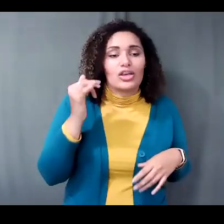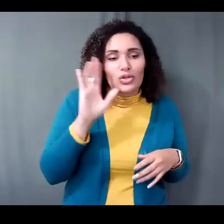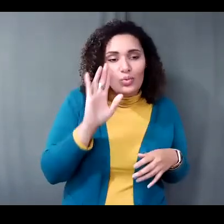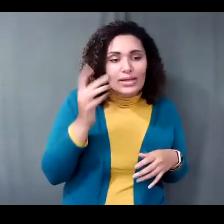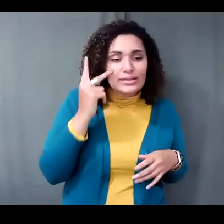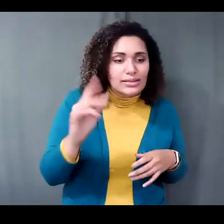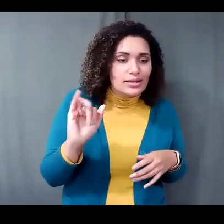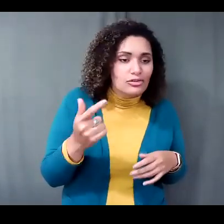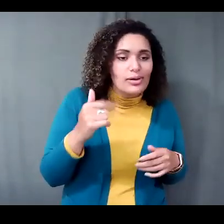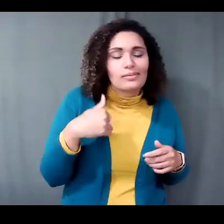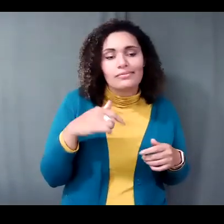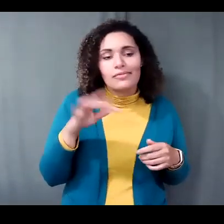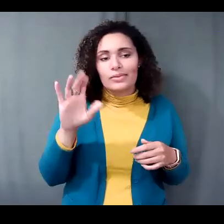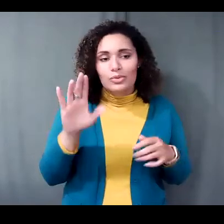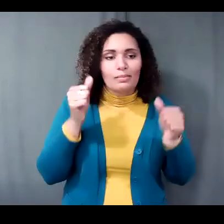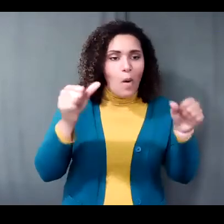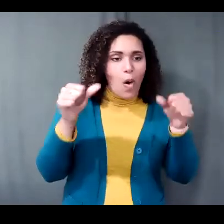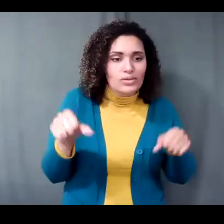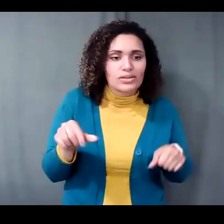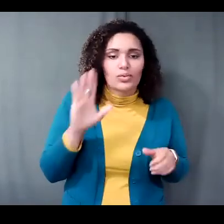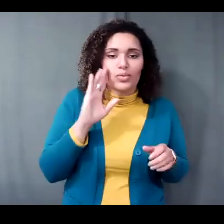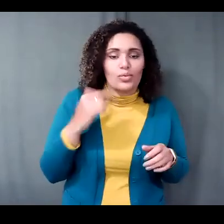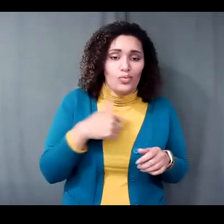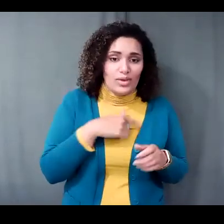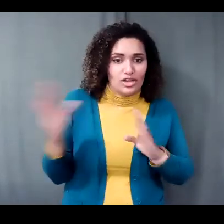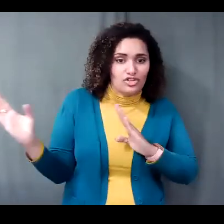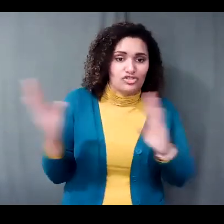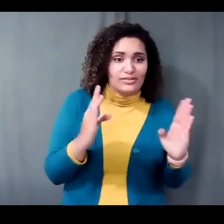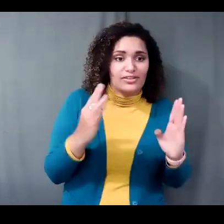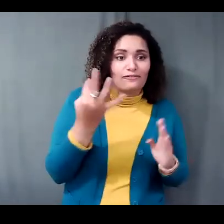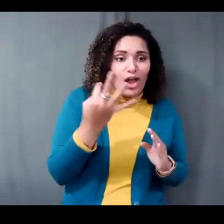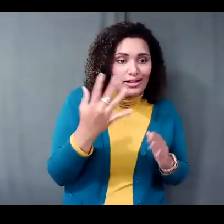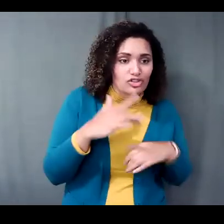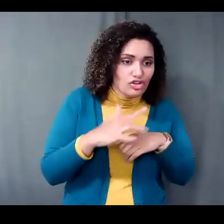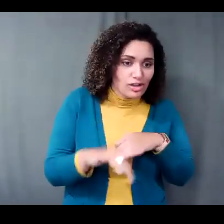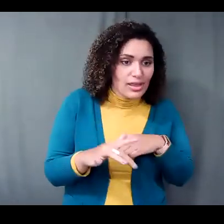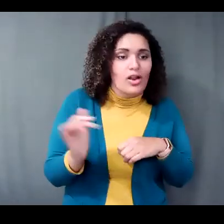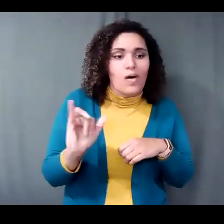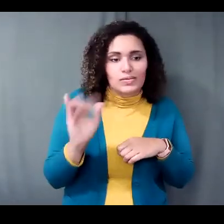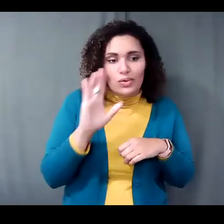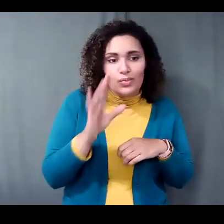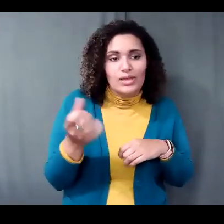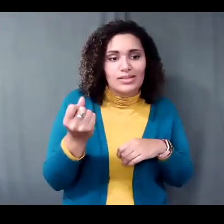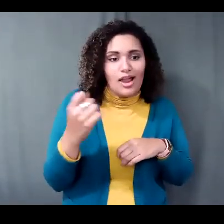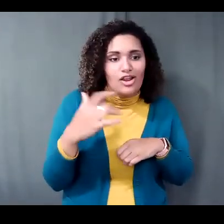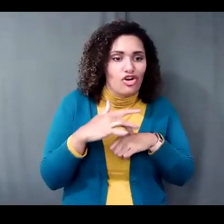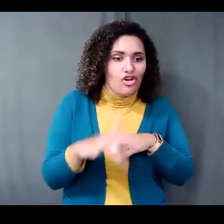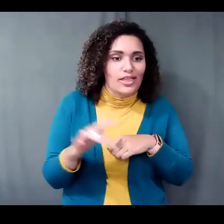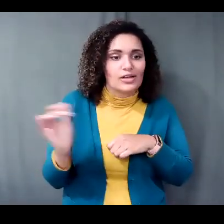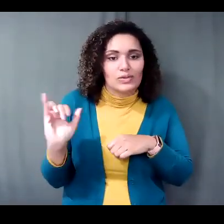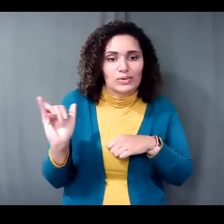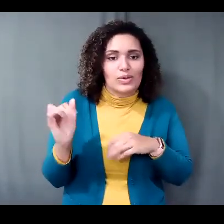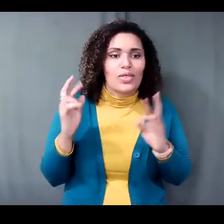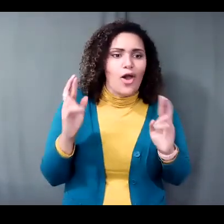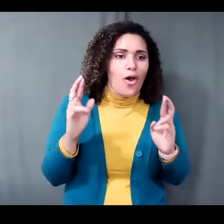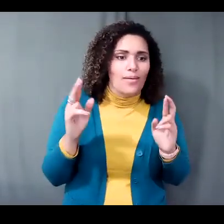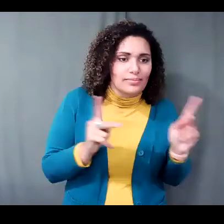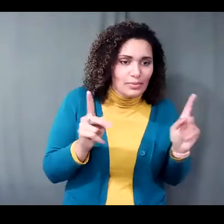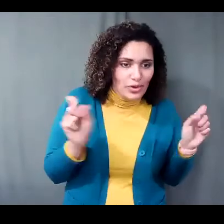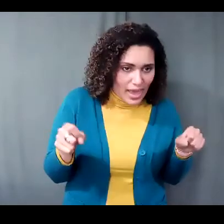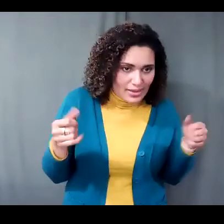about that. So interesting. I think the clock is ticking. Right. I think so. I'm going to go through